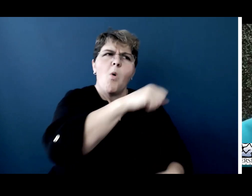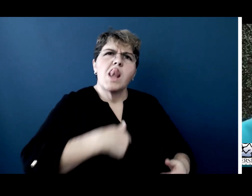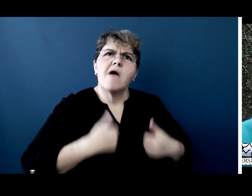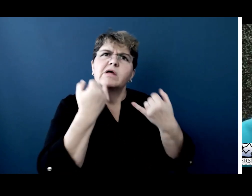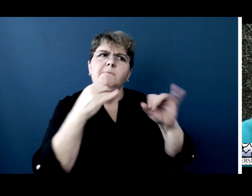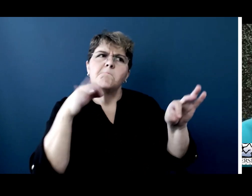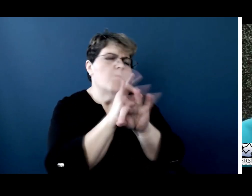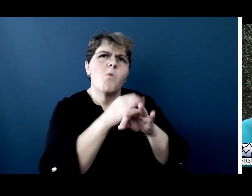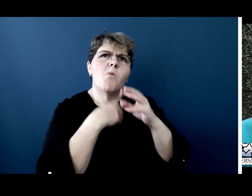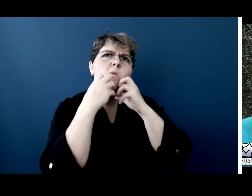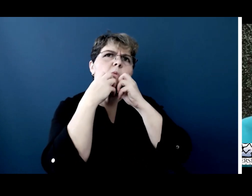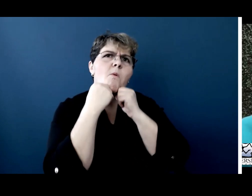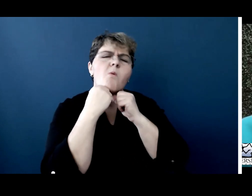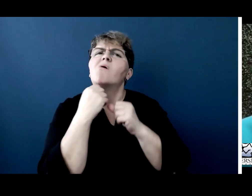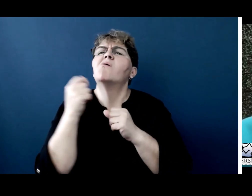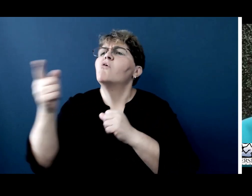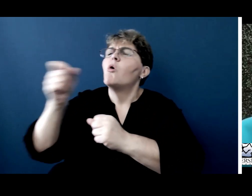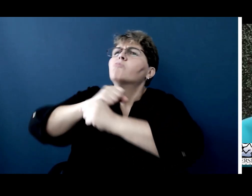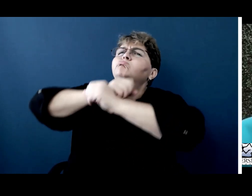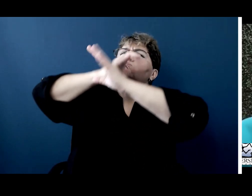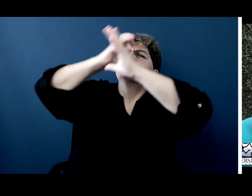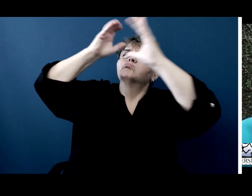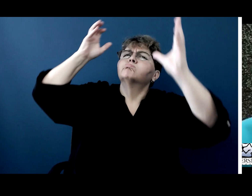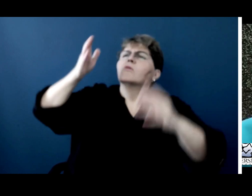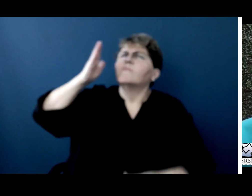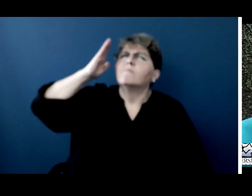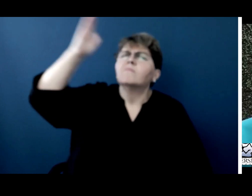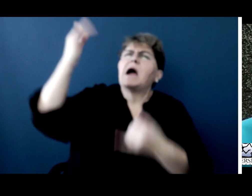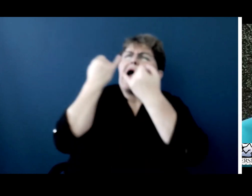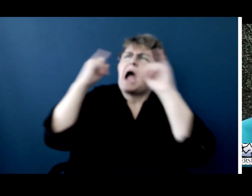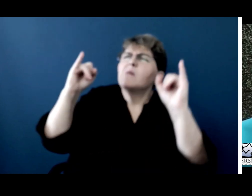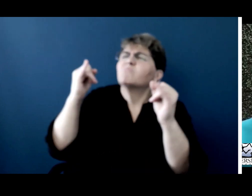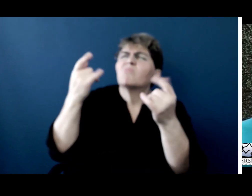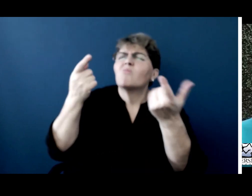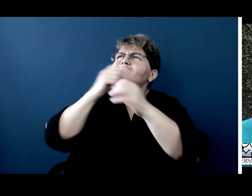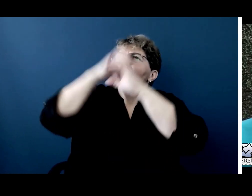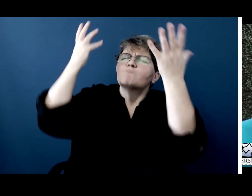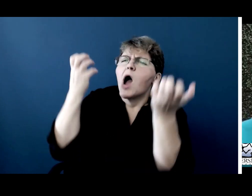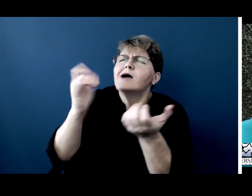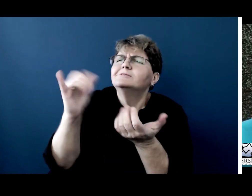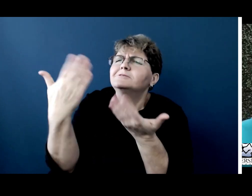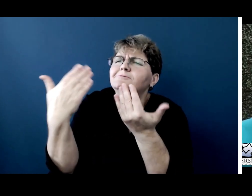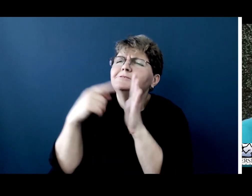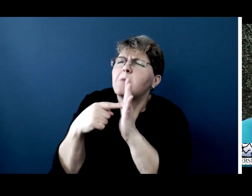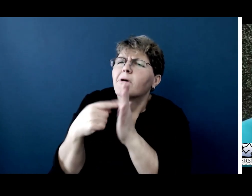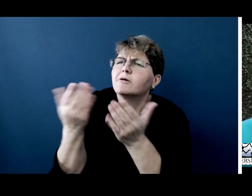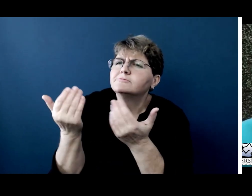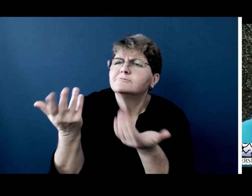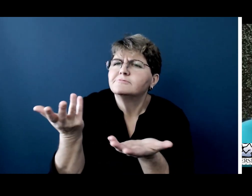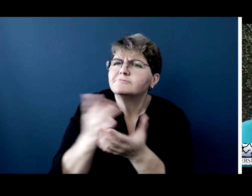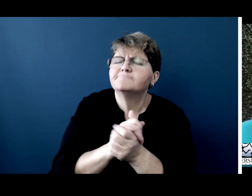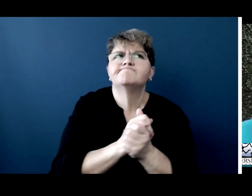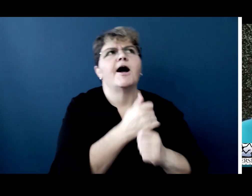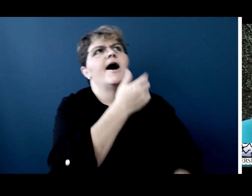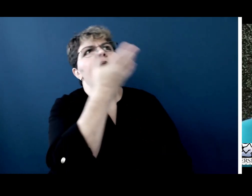on your own, that's something that's important to you? Yeah, Yeah. still. So what would that look like for you? Like what's your dream for living on